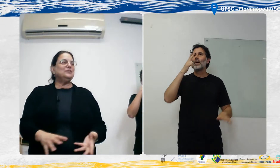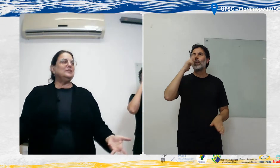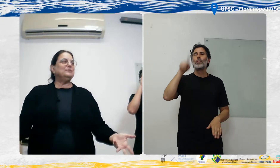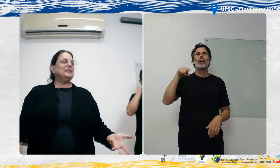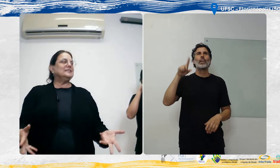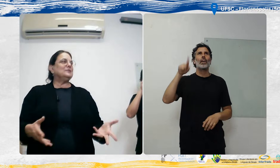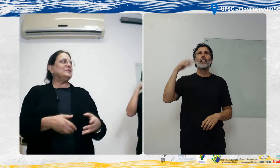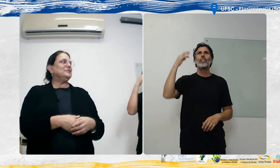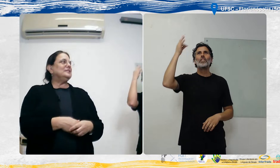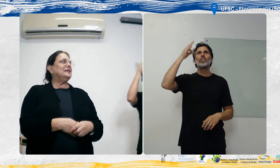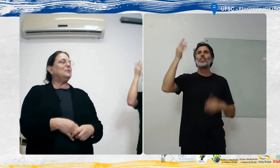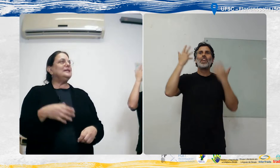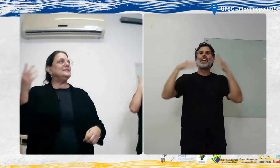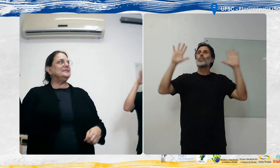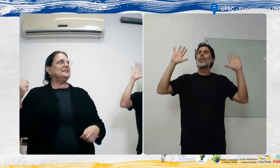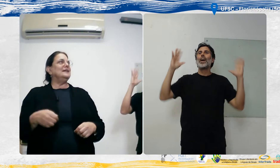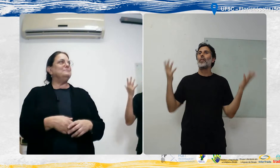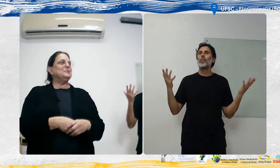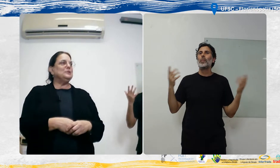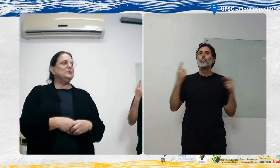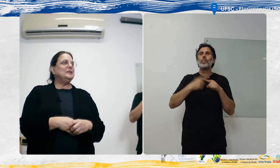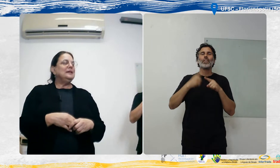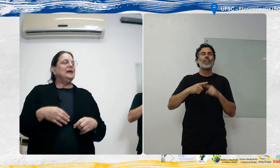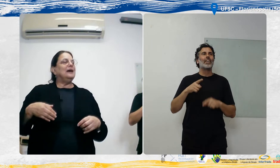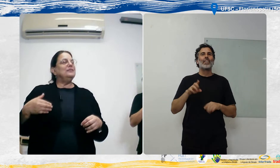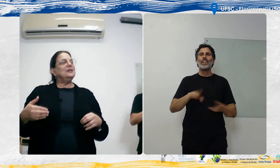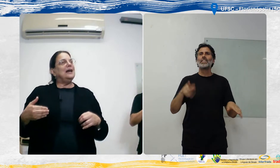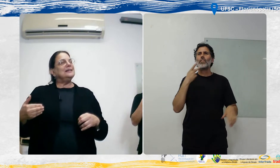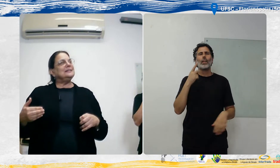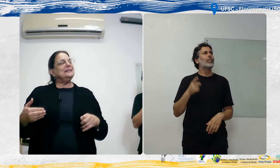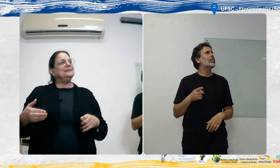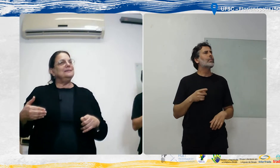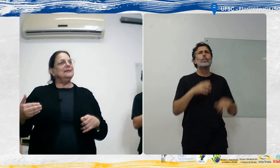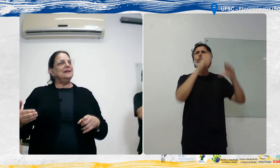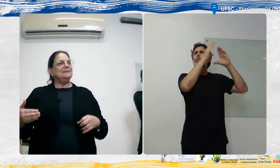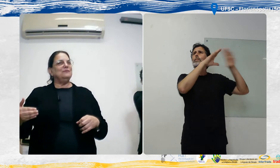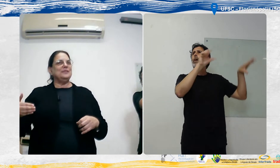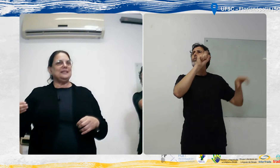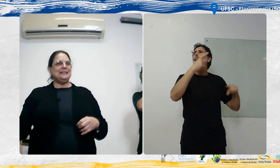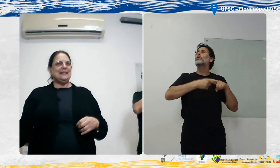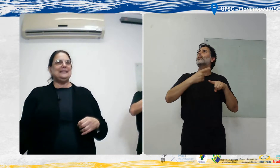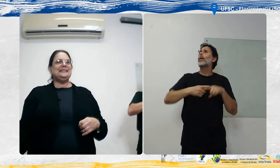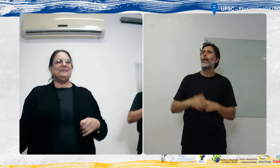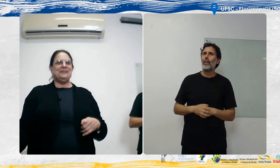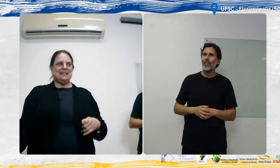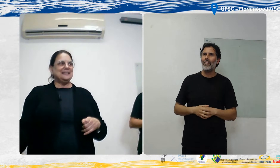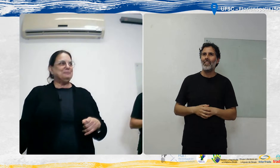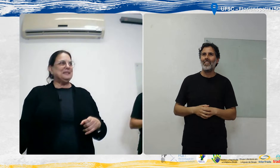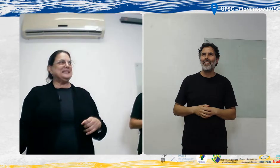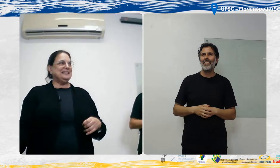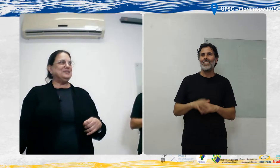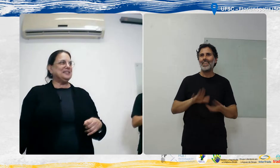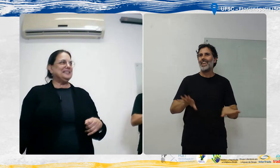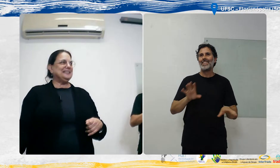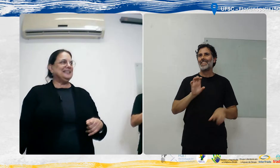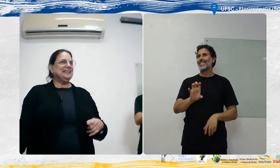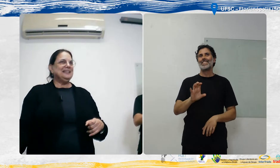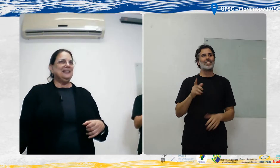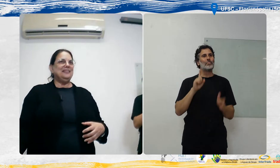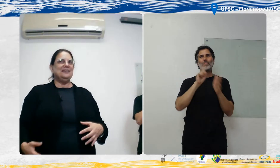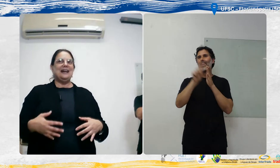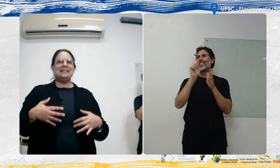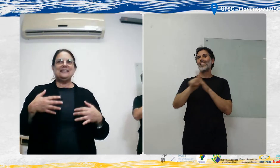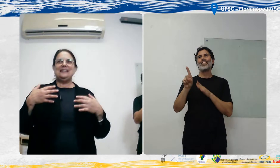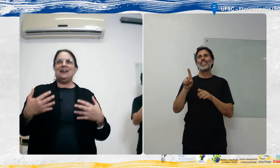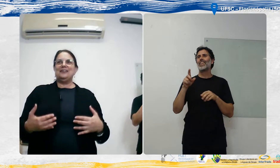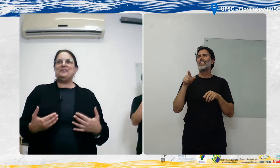know, children ask questions like, why is the sky blue? And they're asking not for the scientific explanation,